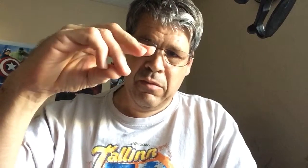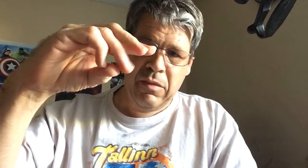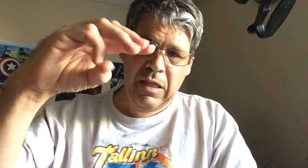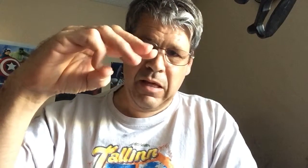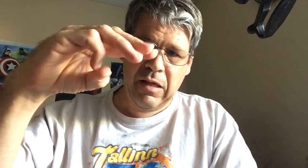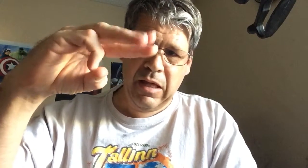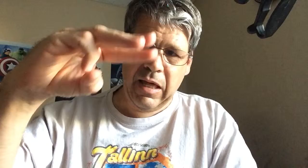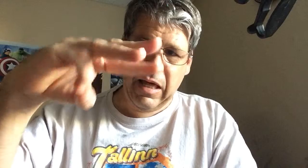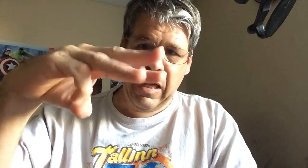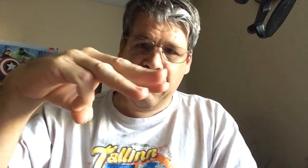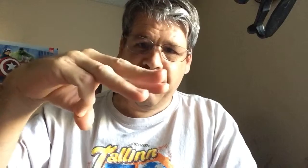That F.